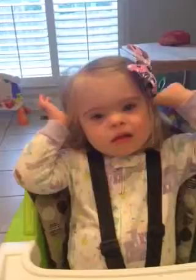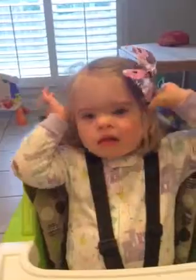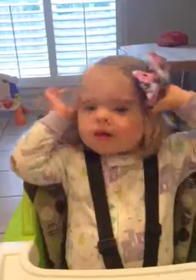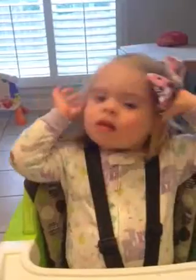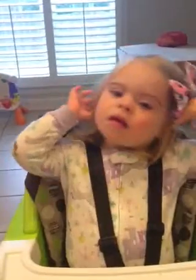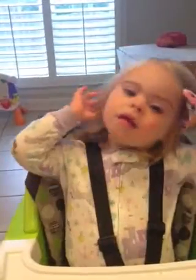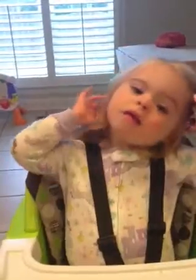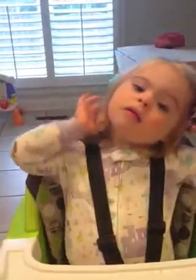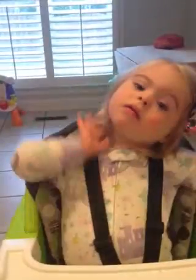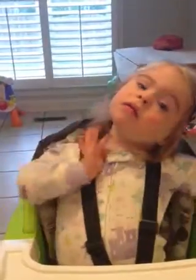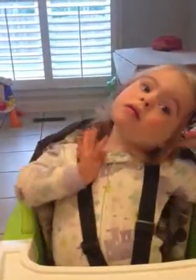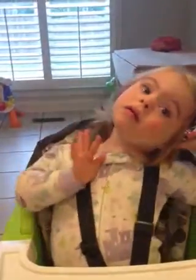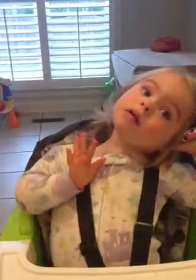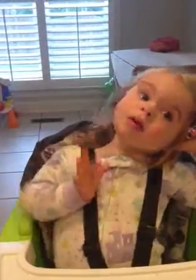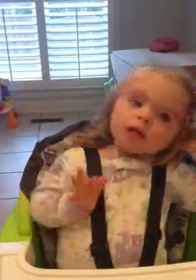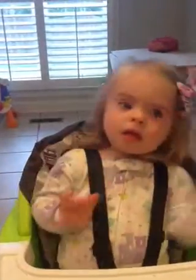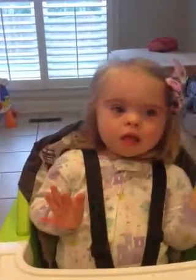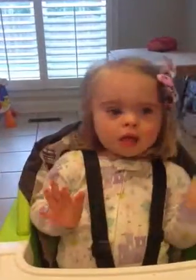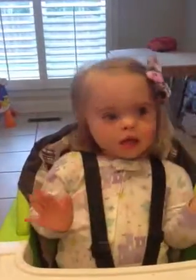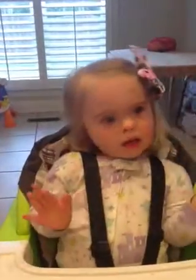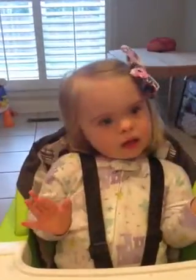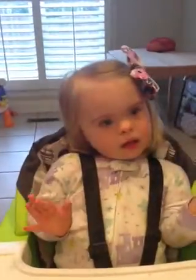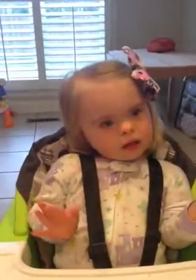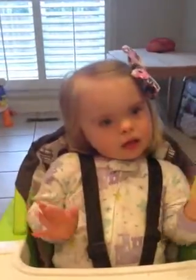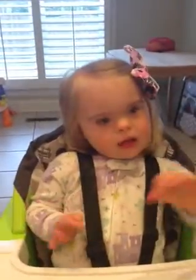apple? Can you sign apple?